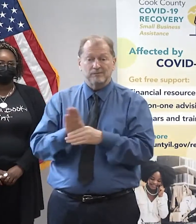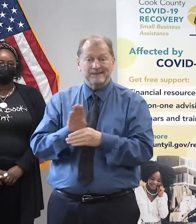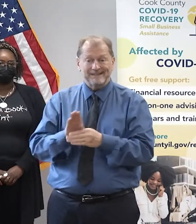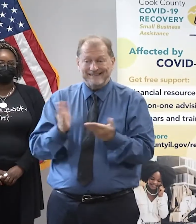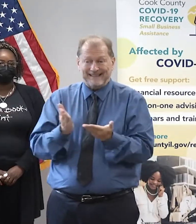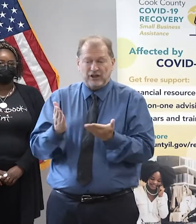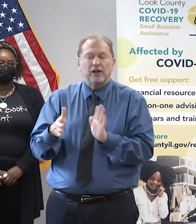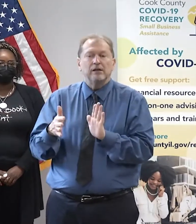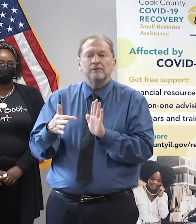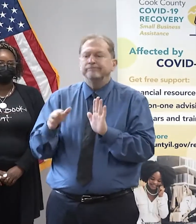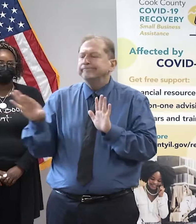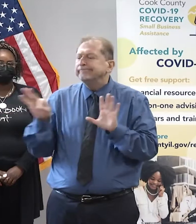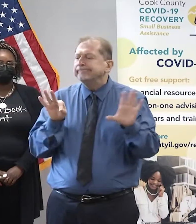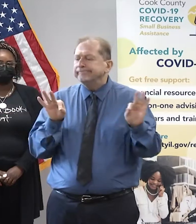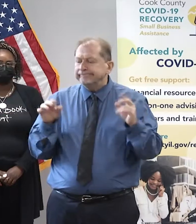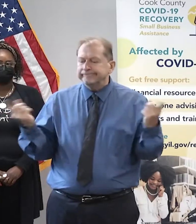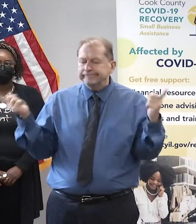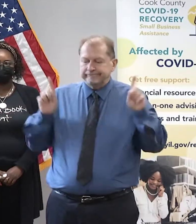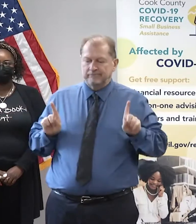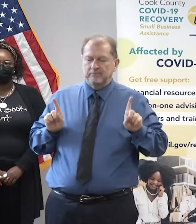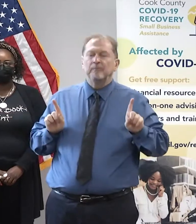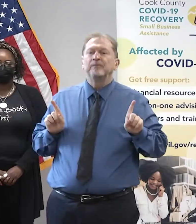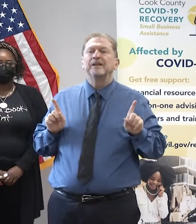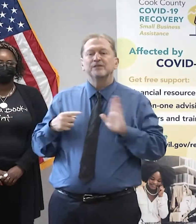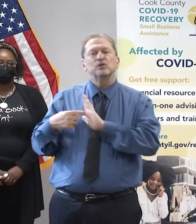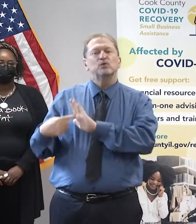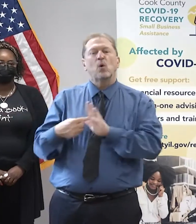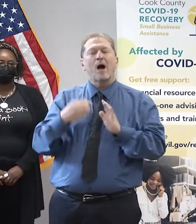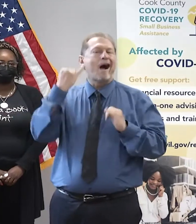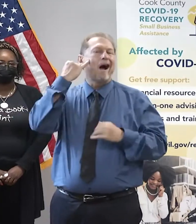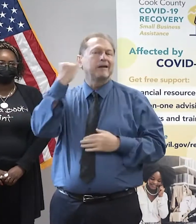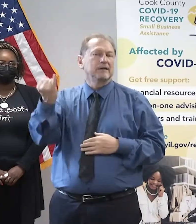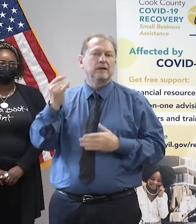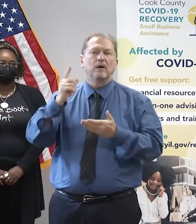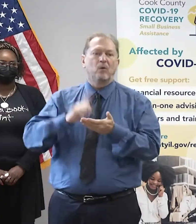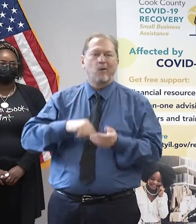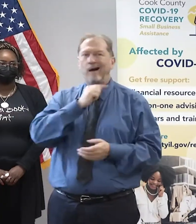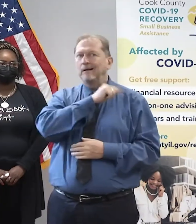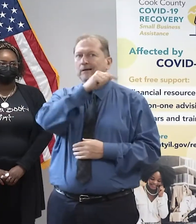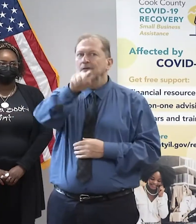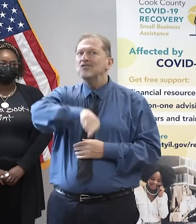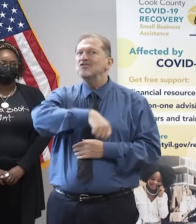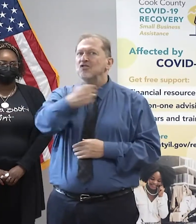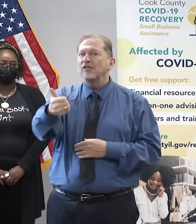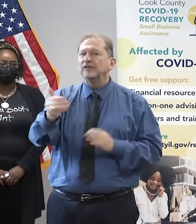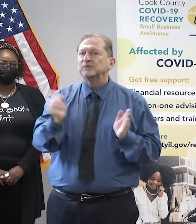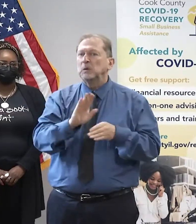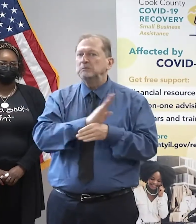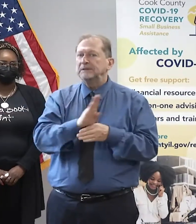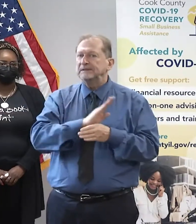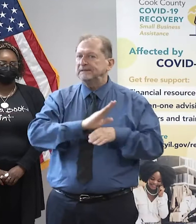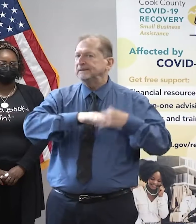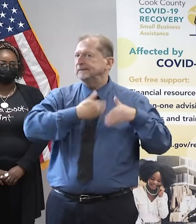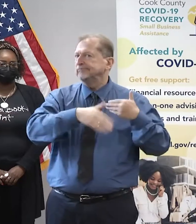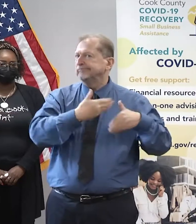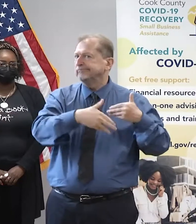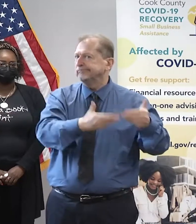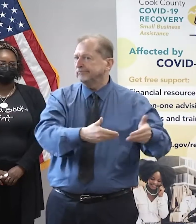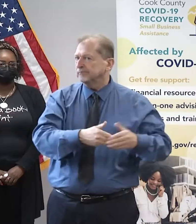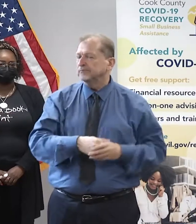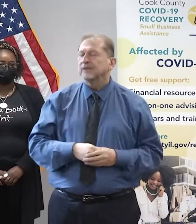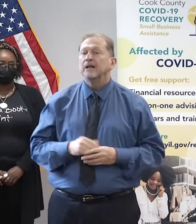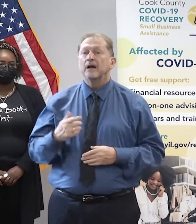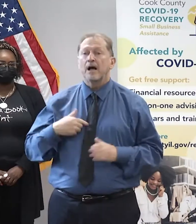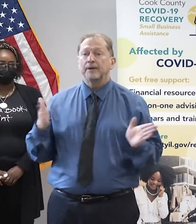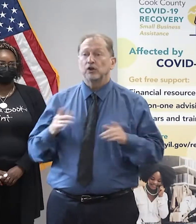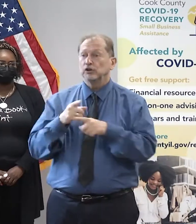excellent example of the time and dedication our small businesses make to each of our communities, allowing them to thrive. So I encourage